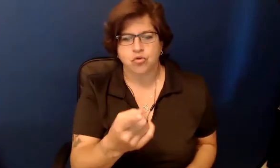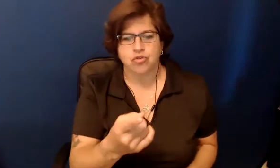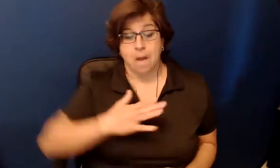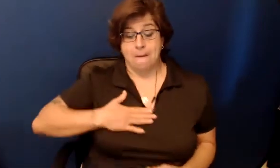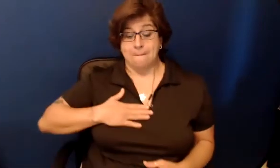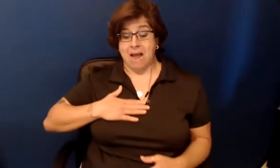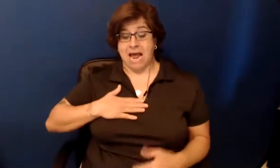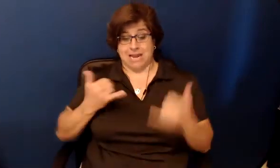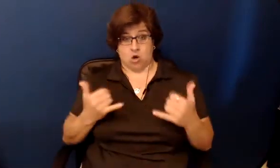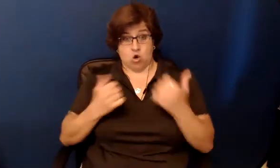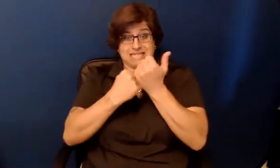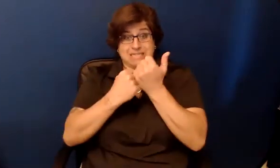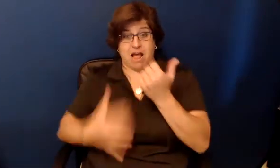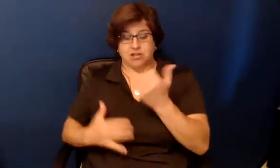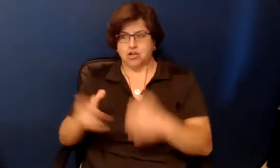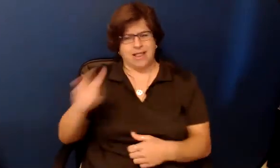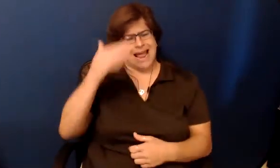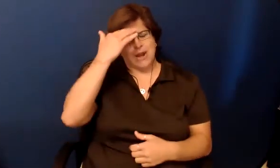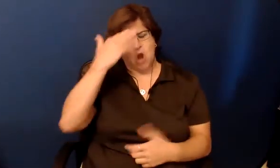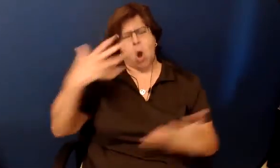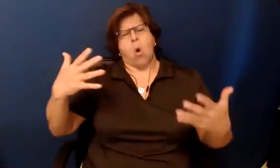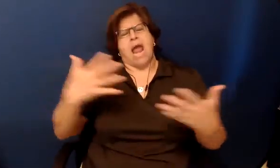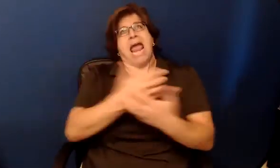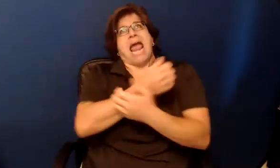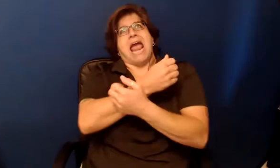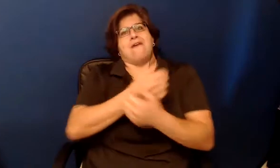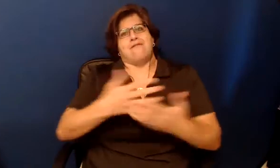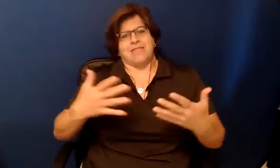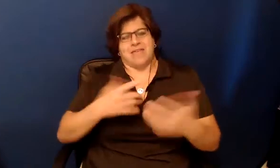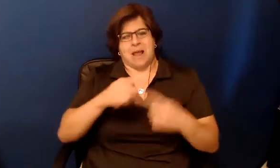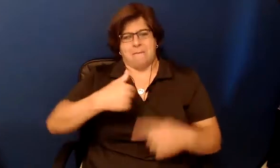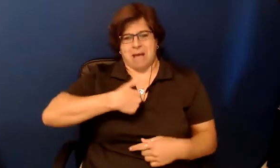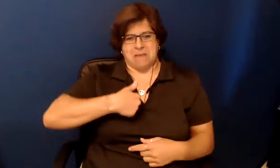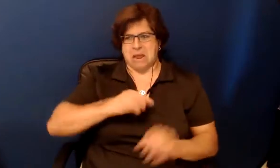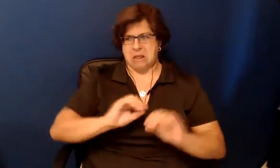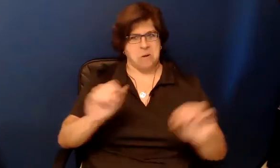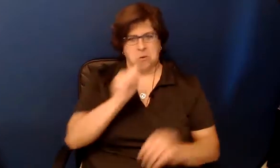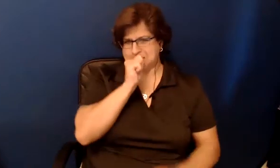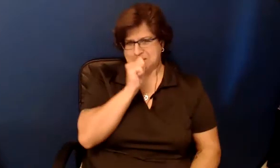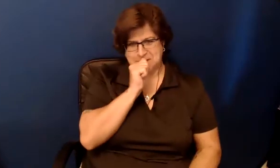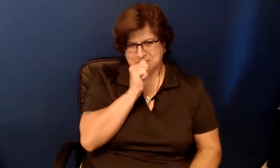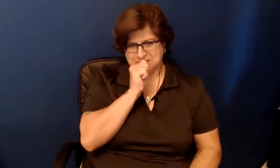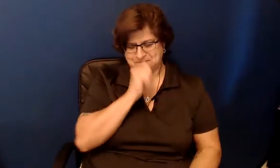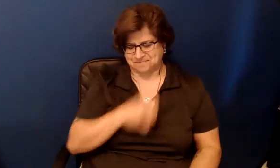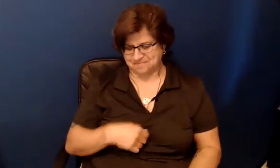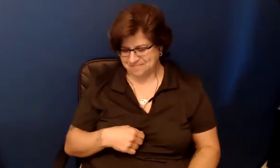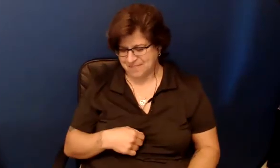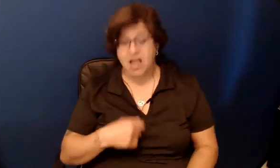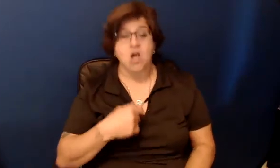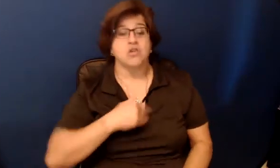early, my sponsor today knows every single thing there is to know about me. I have no secrets anymore, So